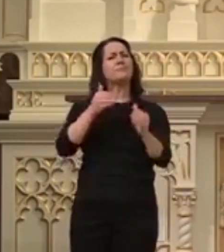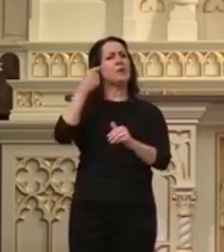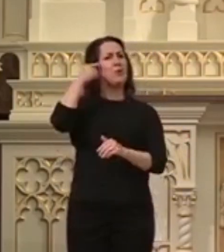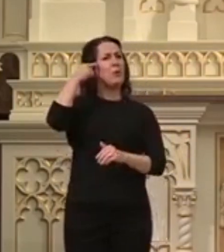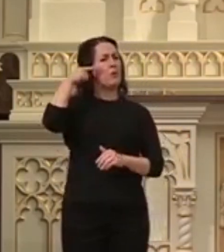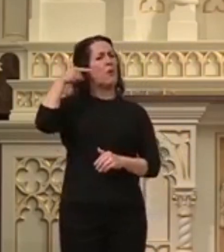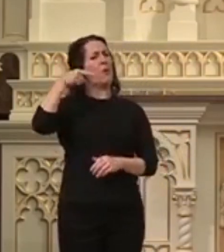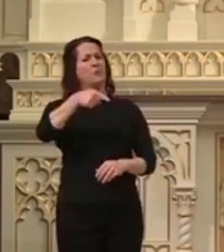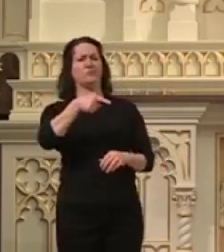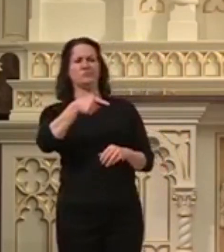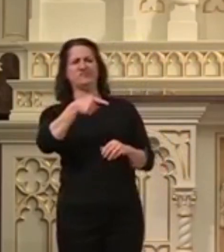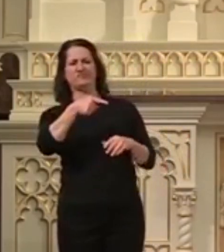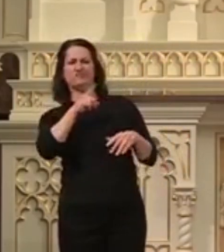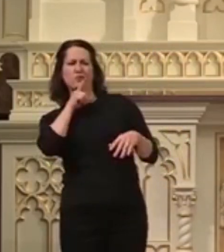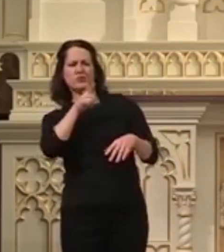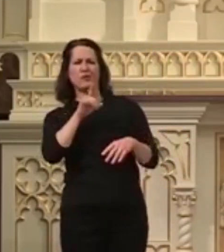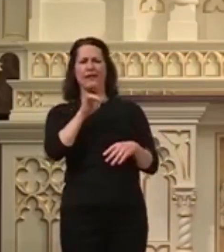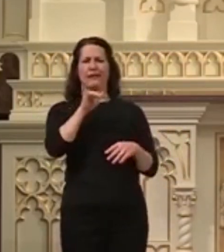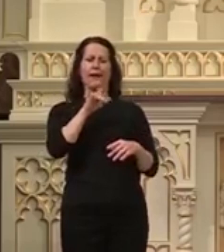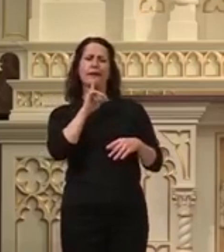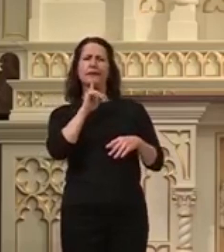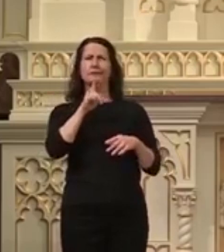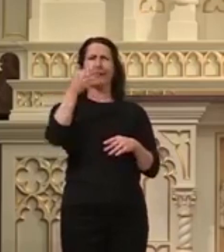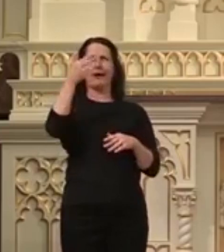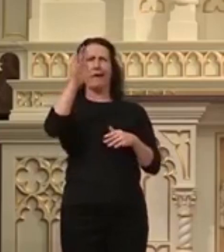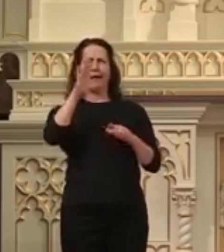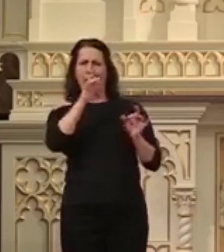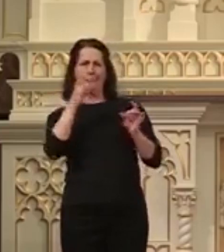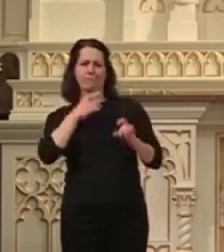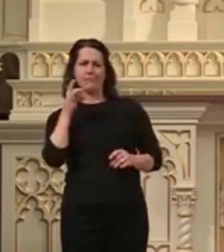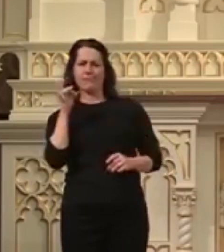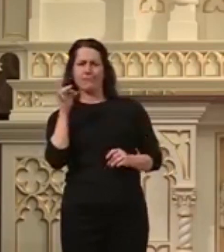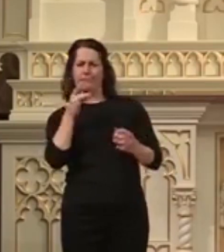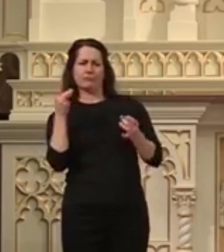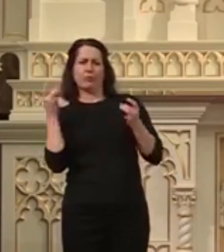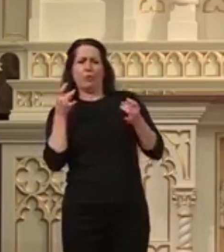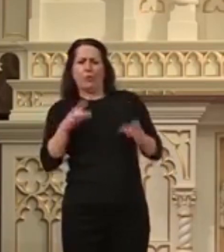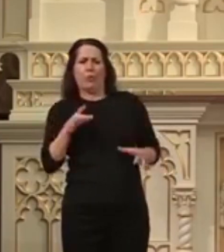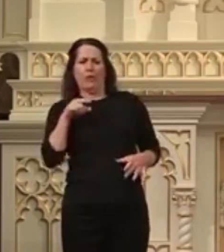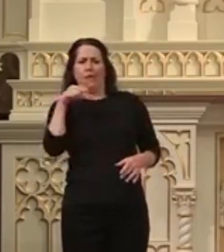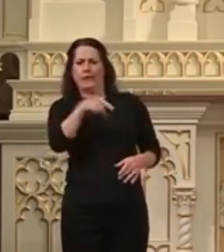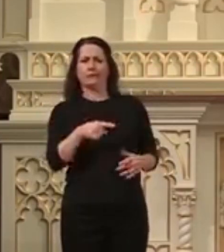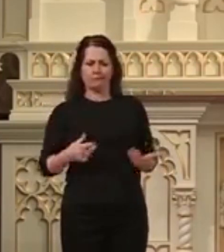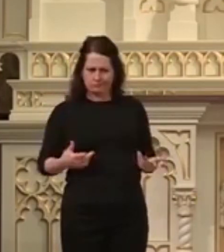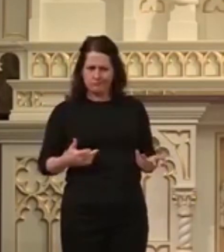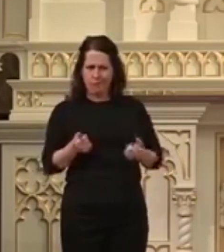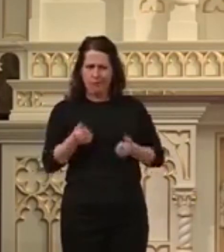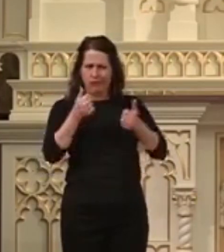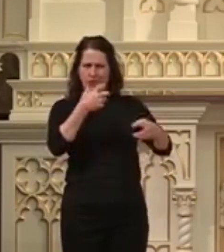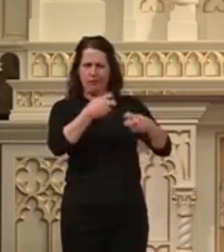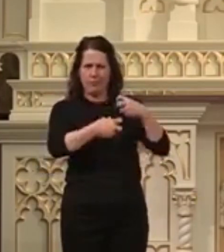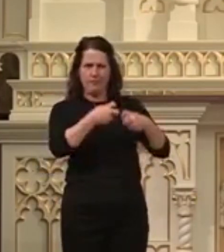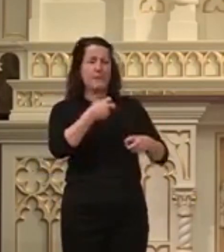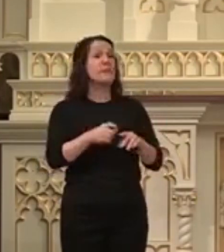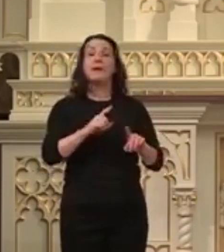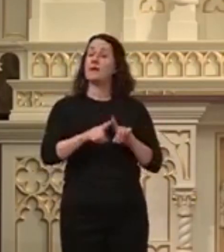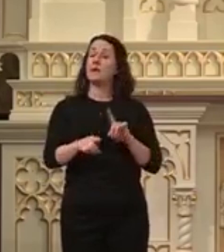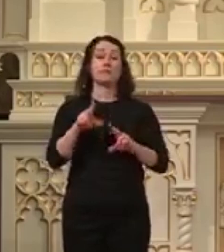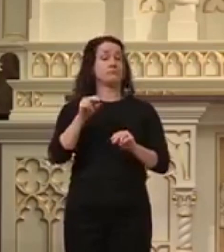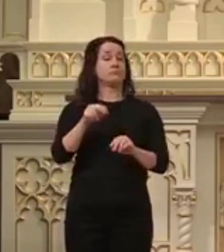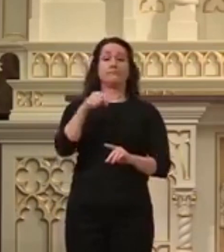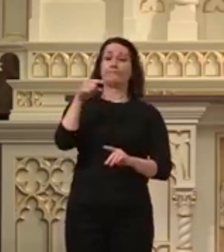stricken, as one smitten by God and afflicted. But he was